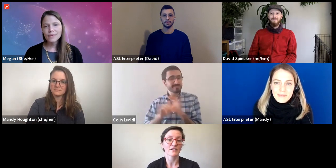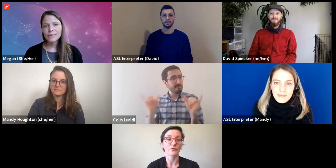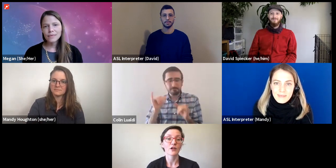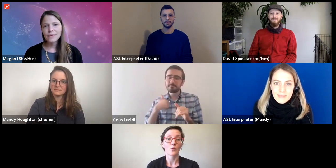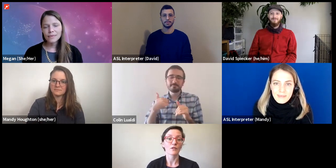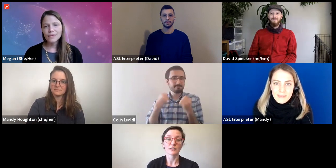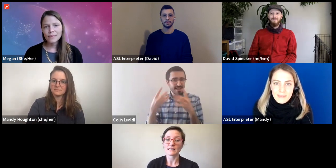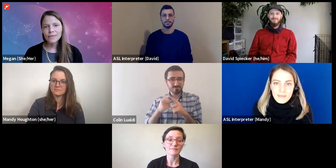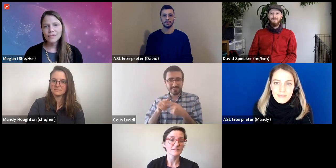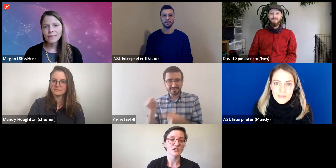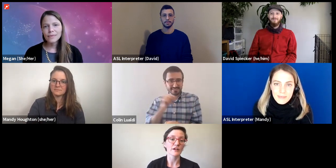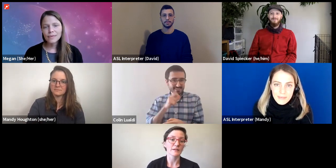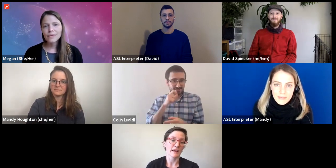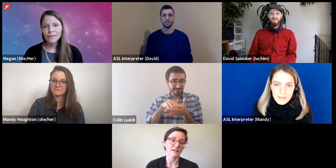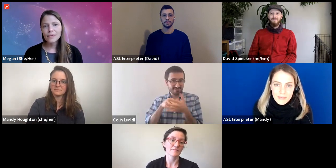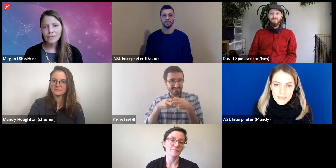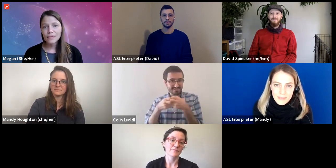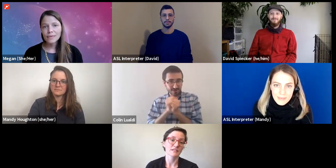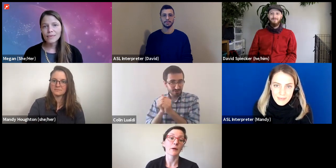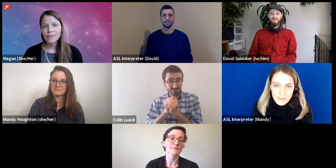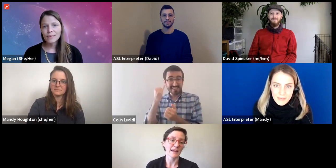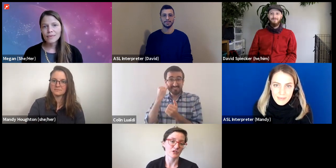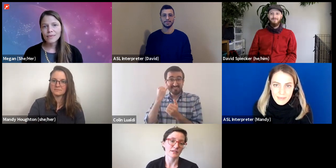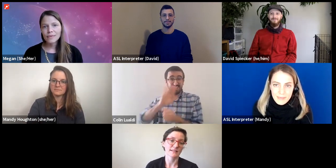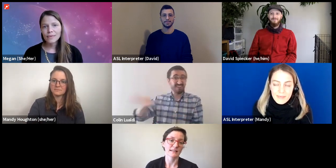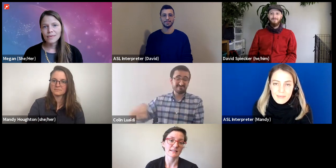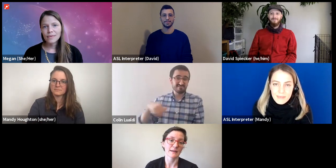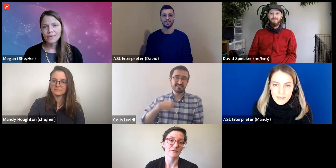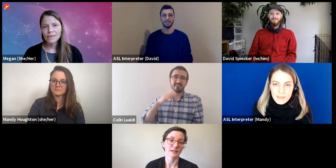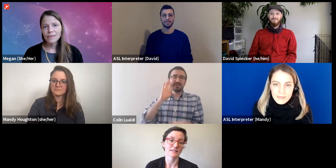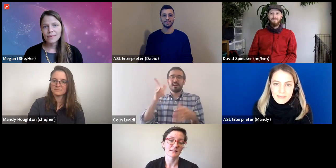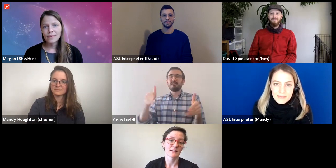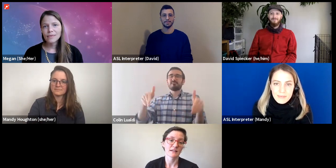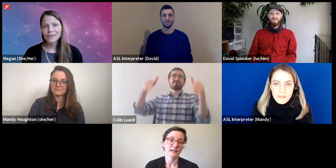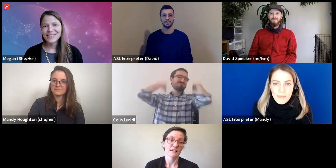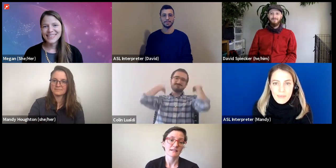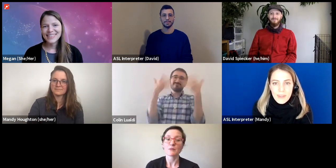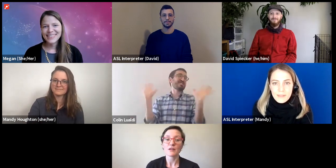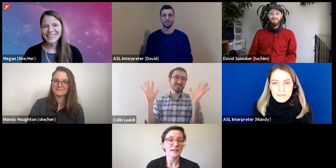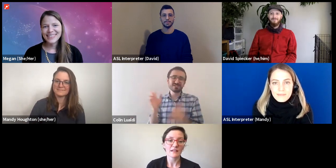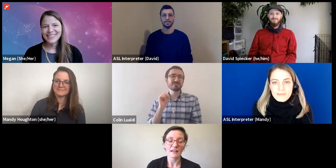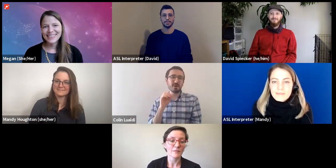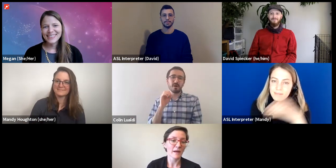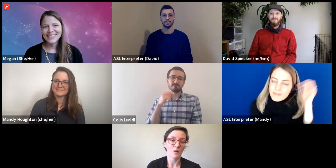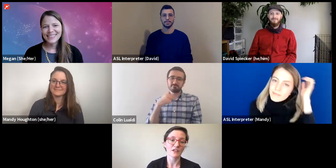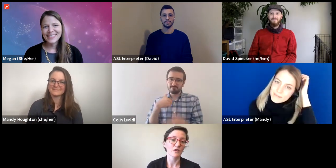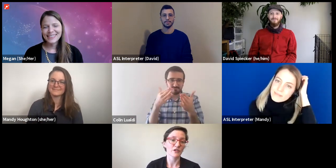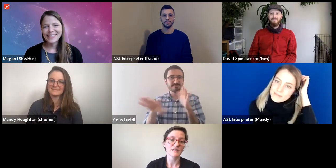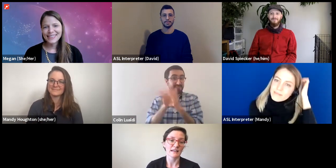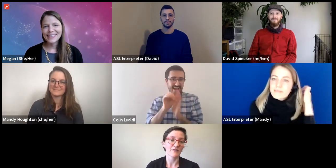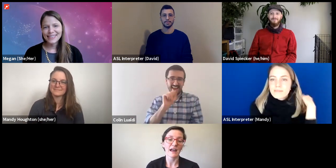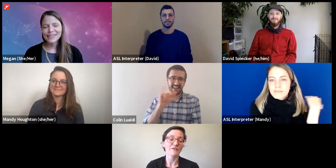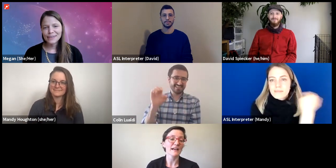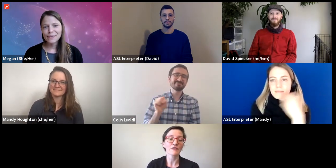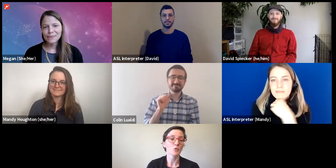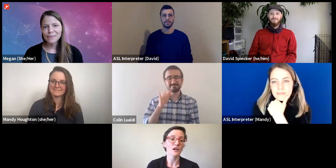that's kind of what really sparked my interest in the STEM fields. Same with my work at the